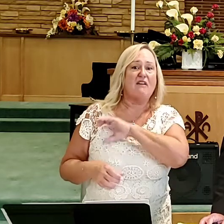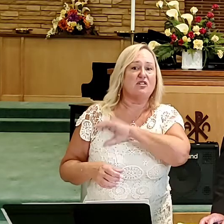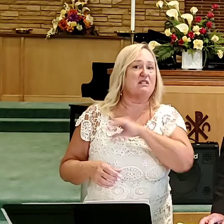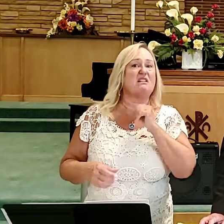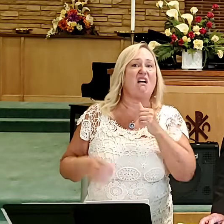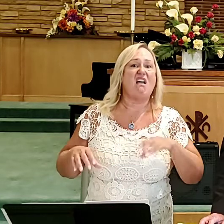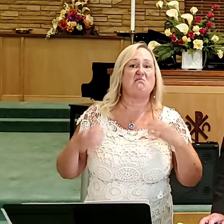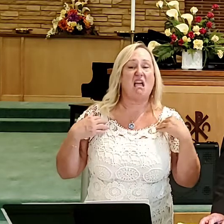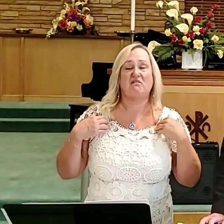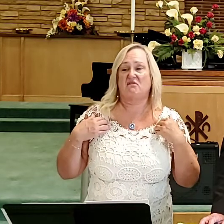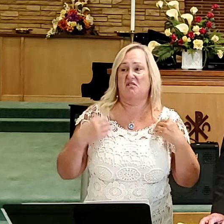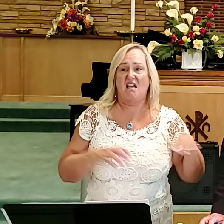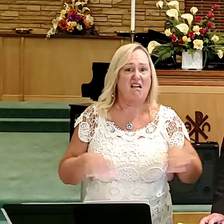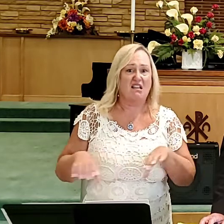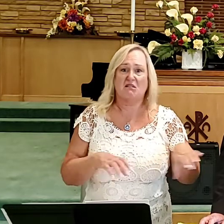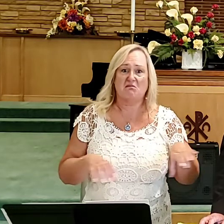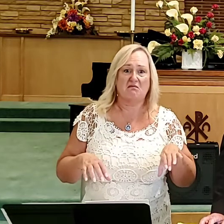take action.